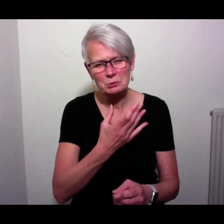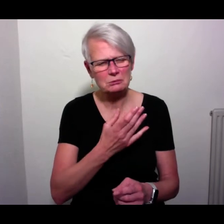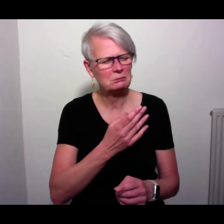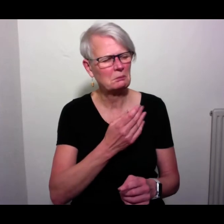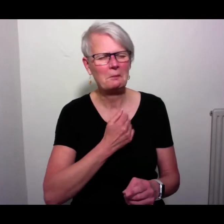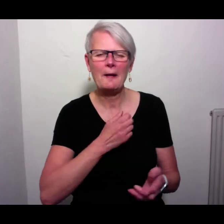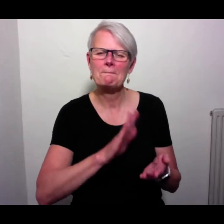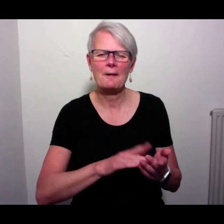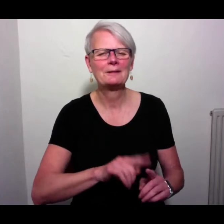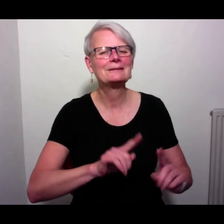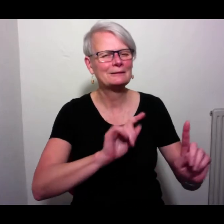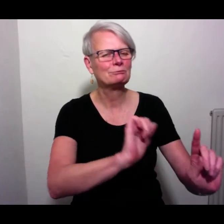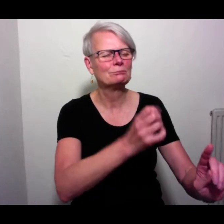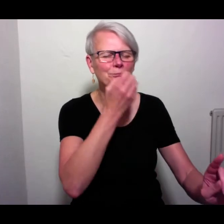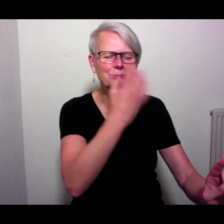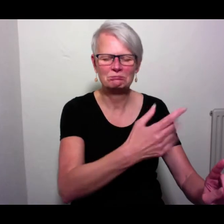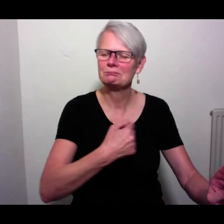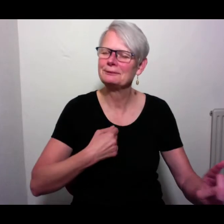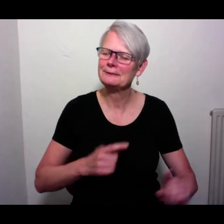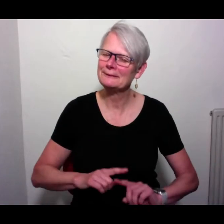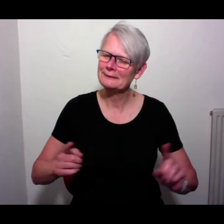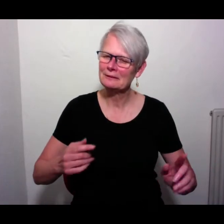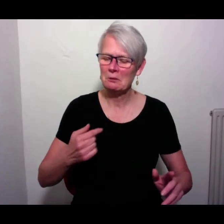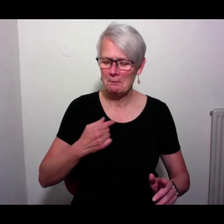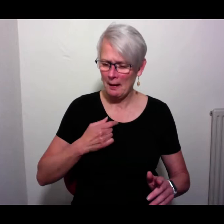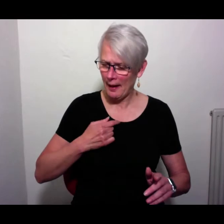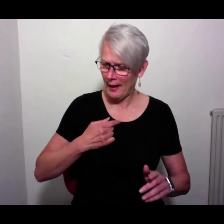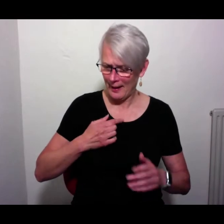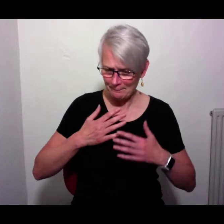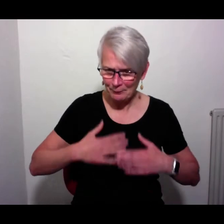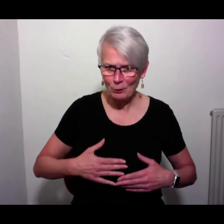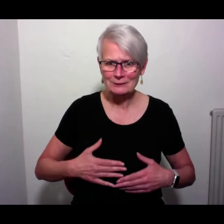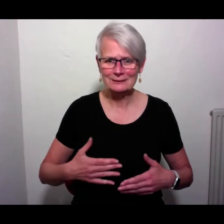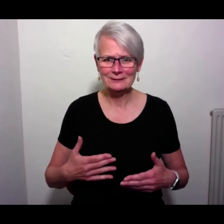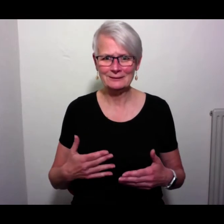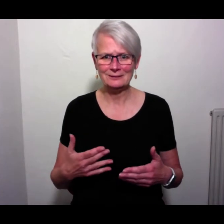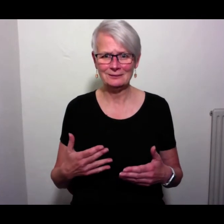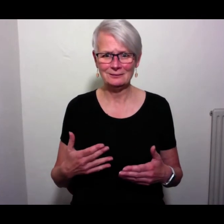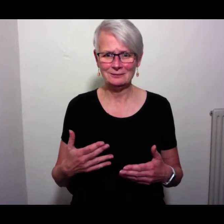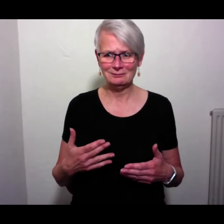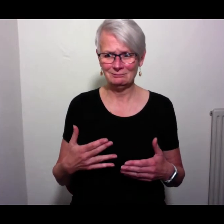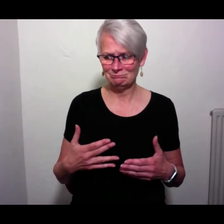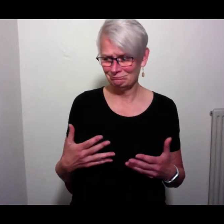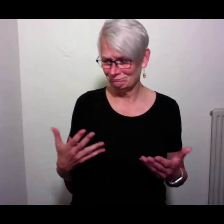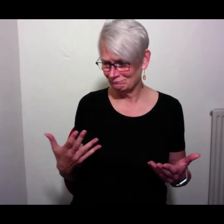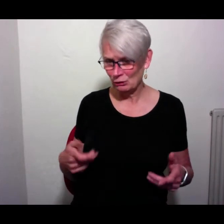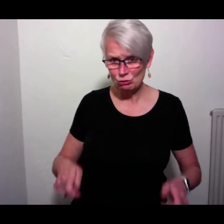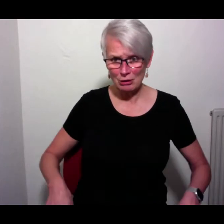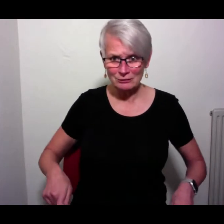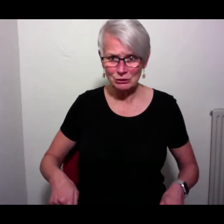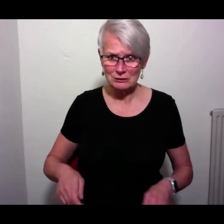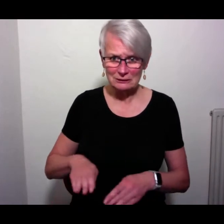I clearly don't have conventional beauty, not like my mother. And there is nothing standard about me, my body, or my crutches